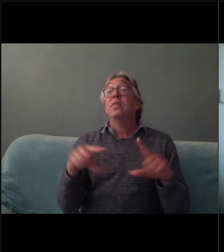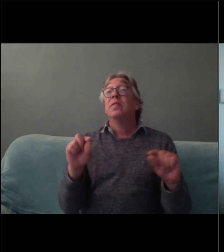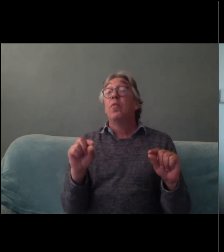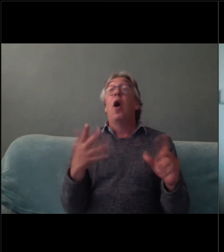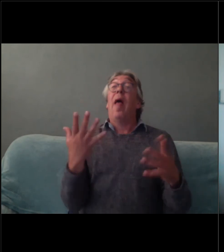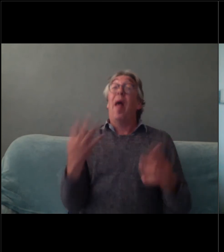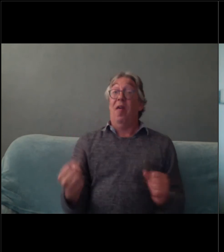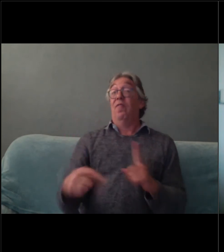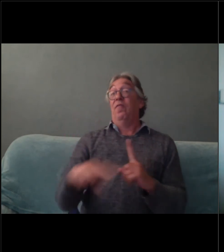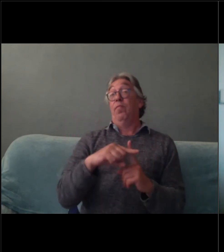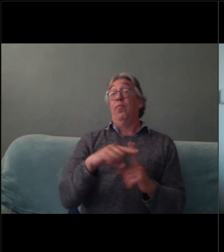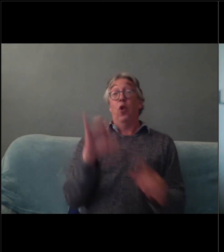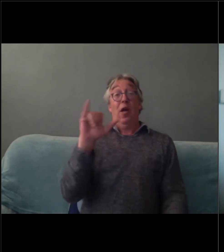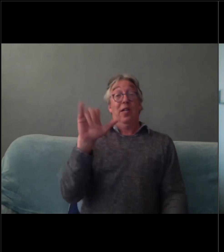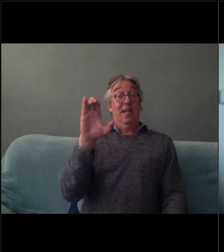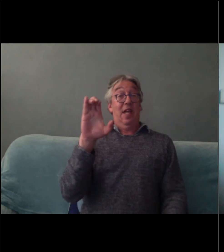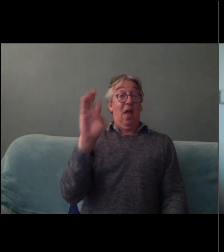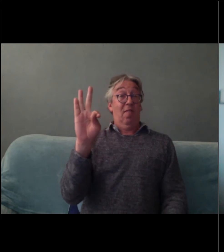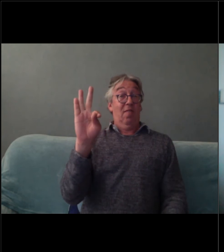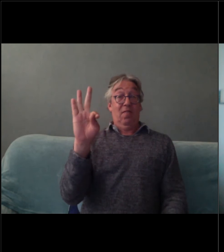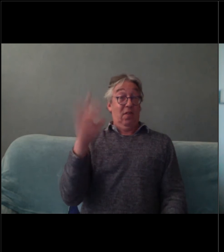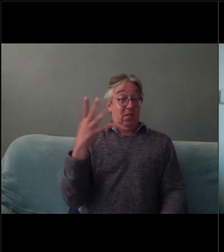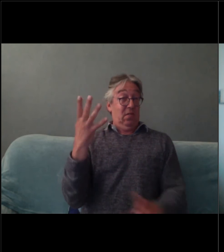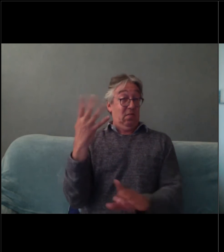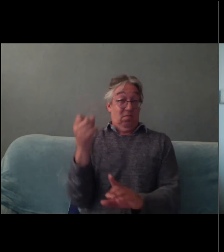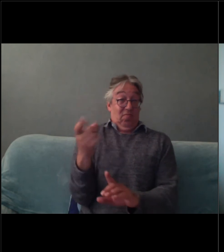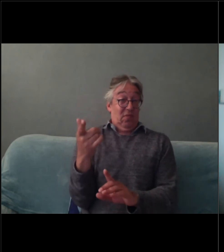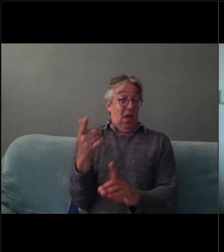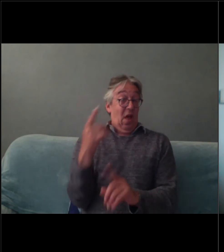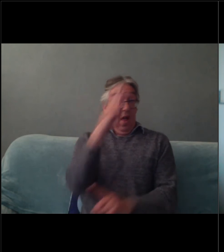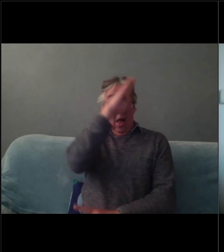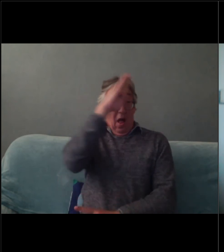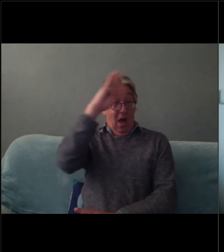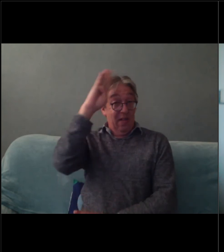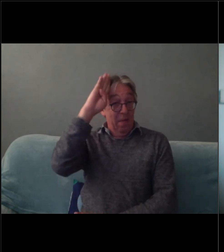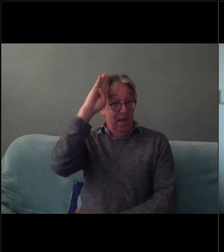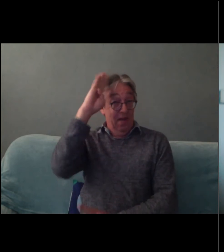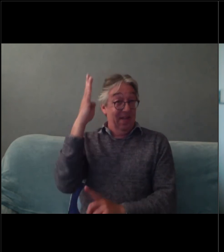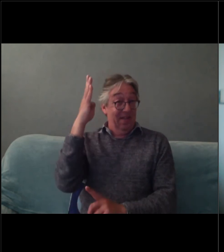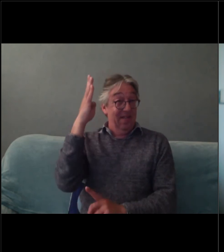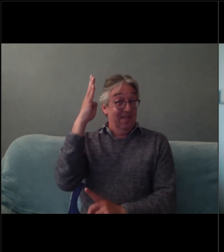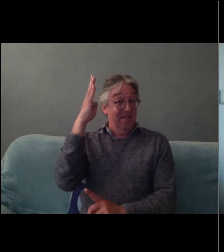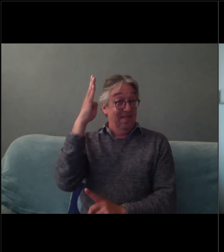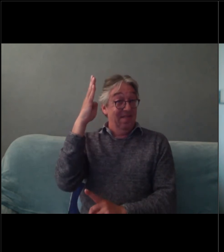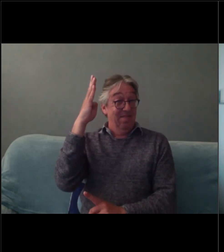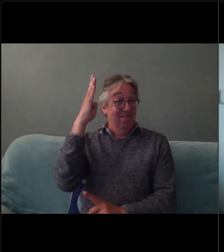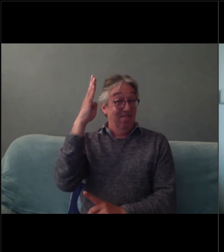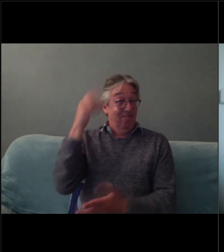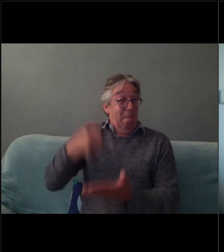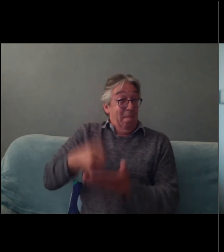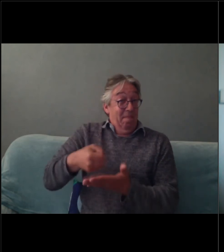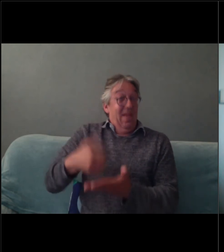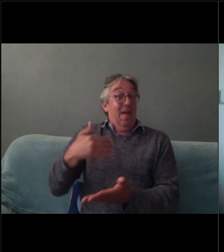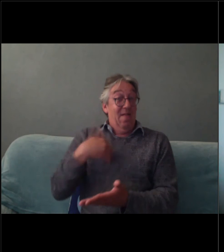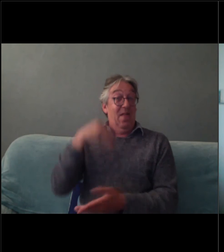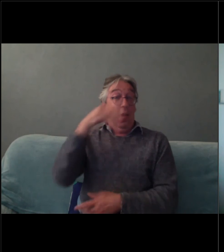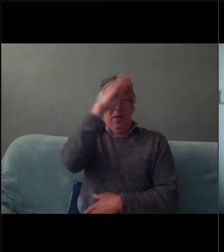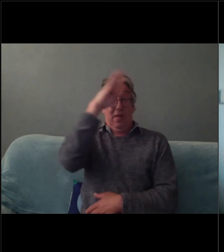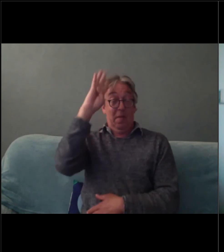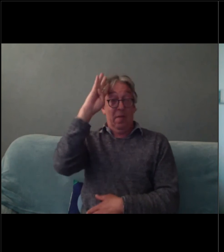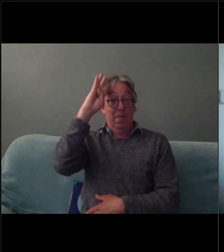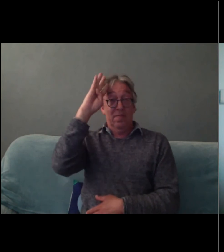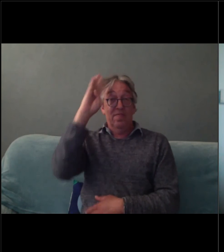ICF, as well as its multidisciplinary approach, make it easier to have a coding for each factor, which is the same for